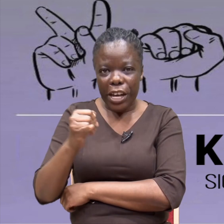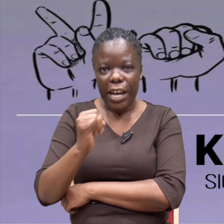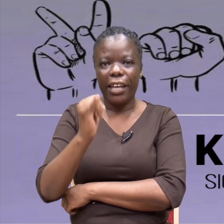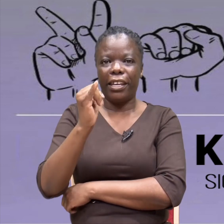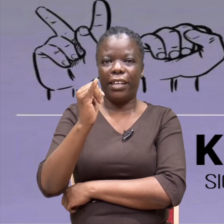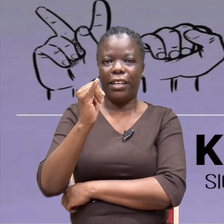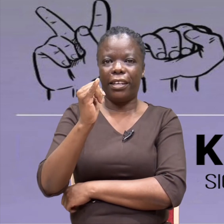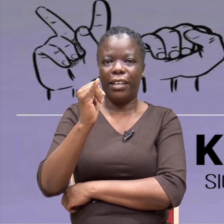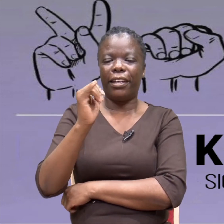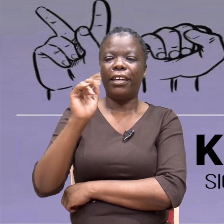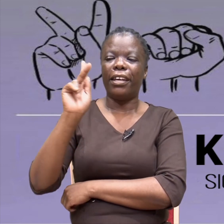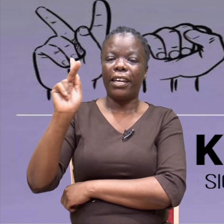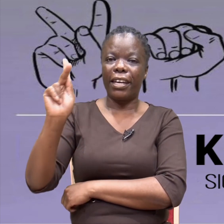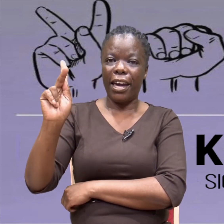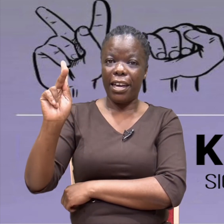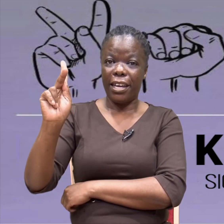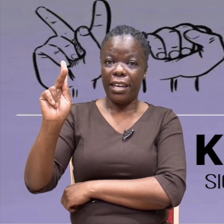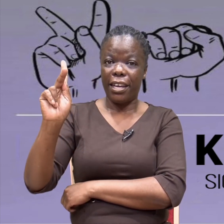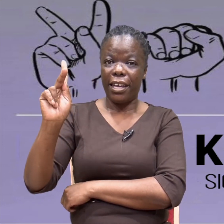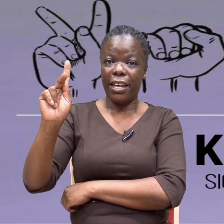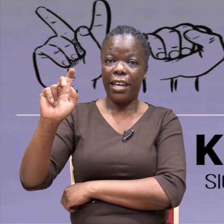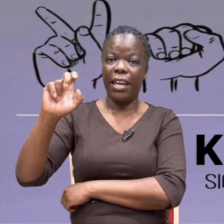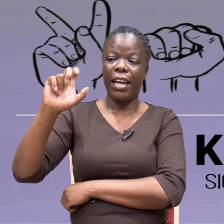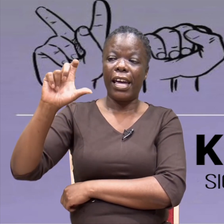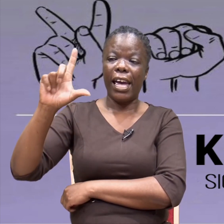J. K. L.